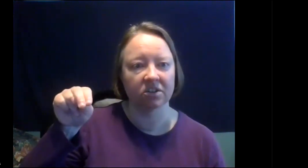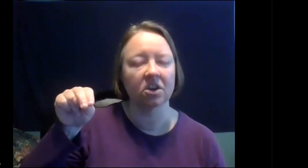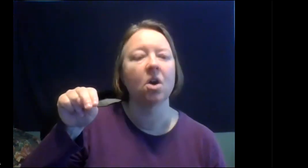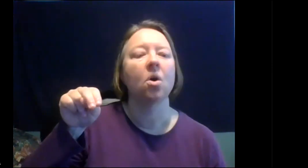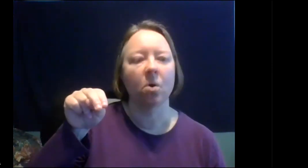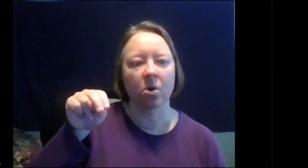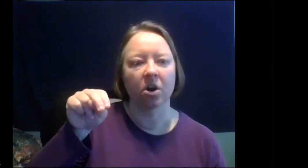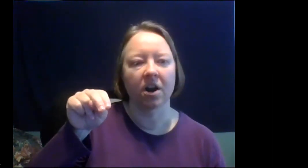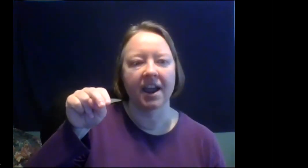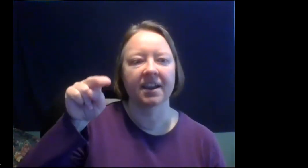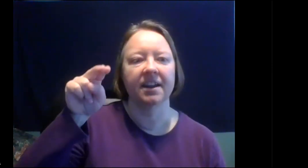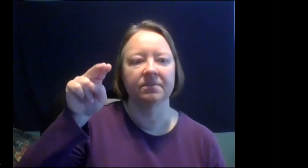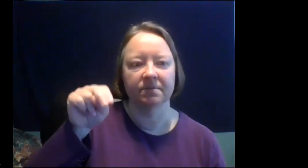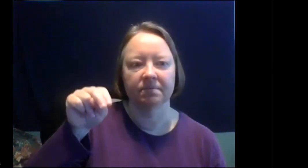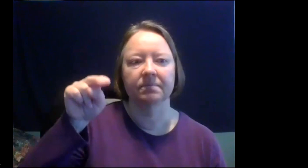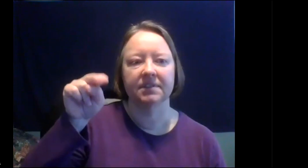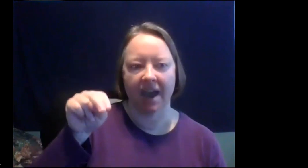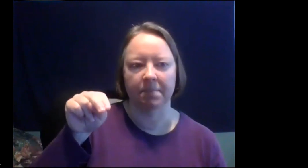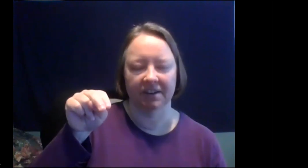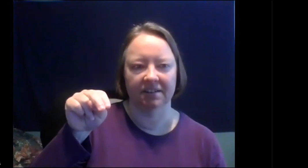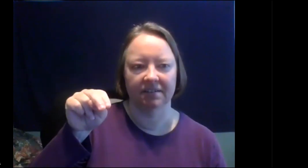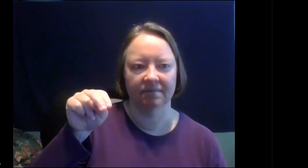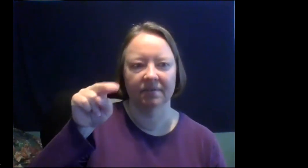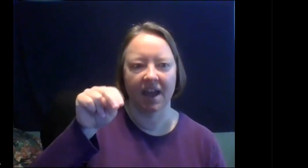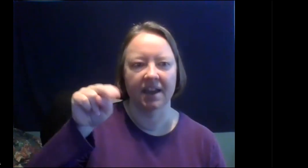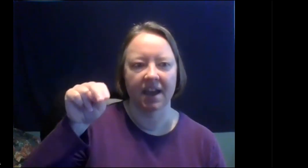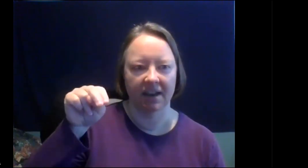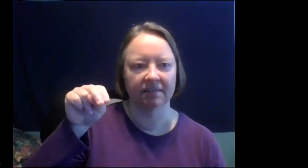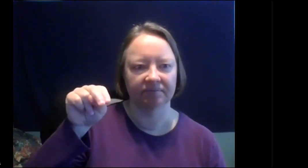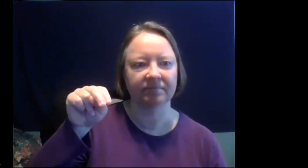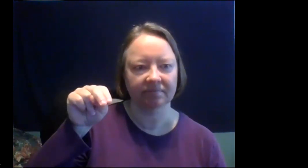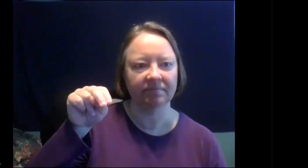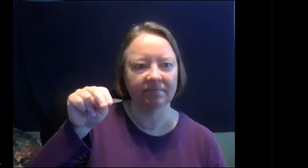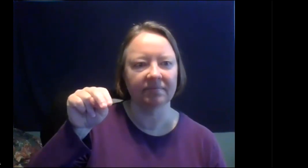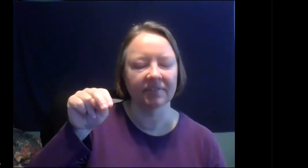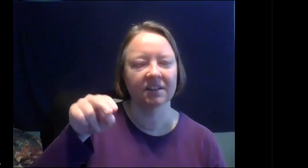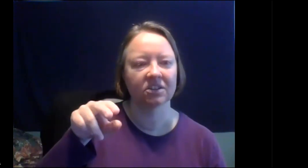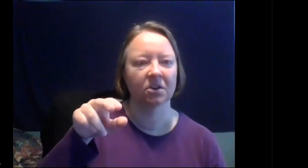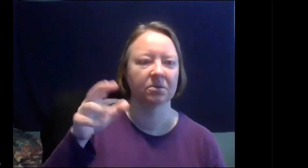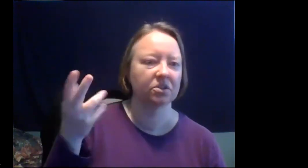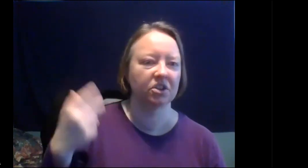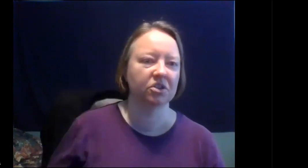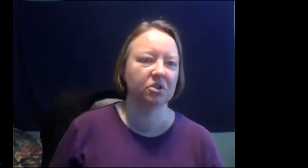N's. Or I can kind of tap it, N. So those are your